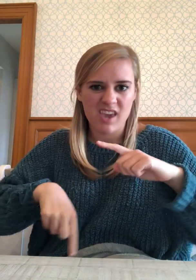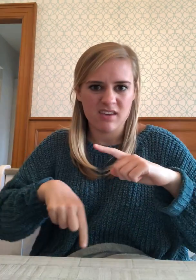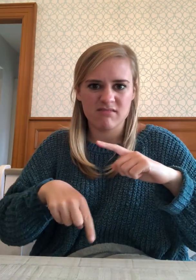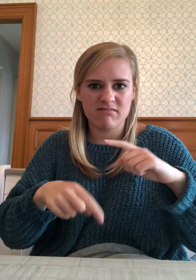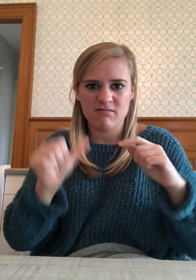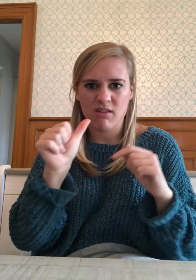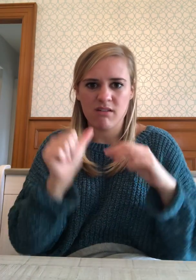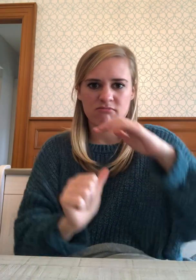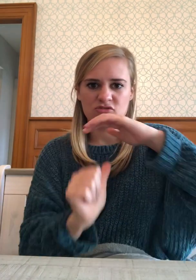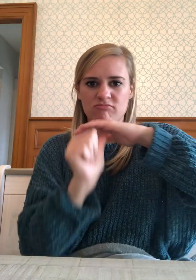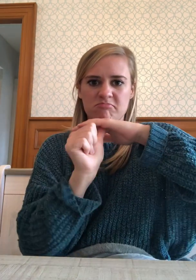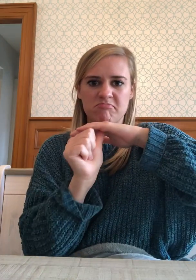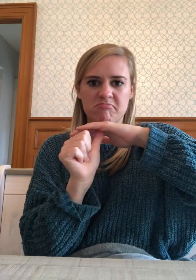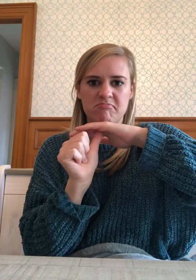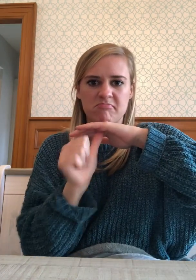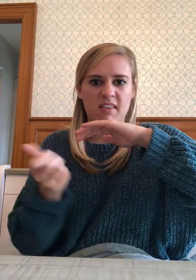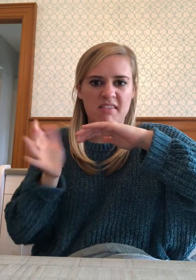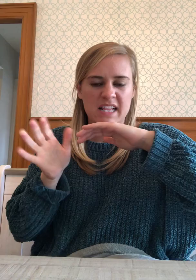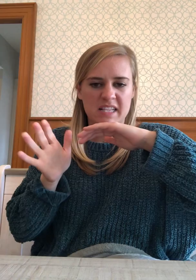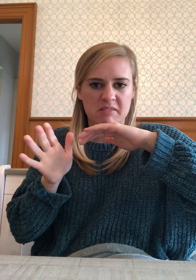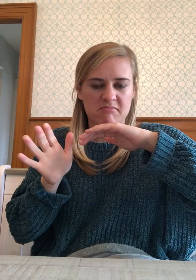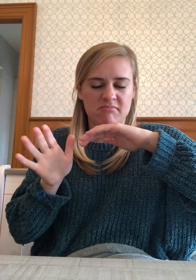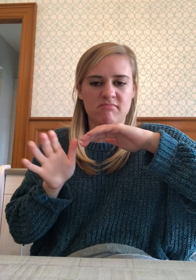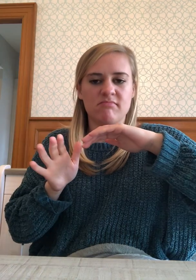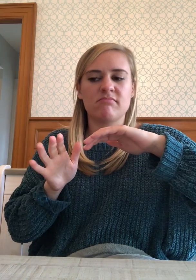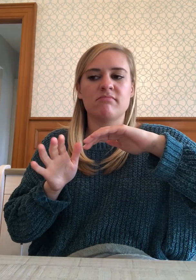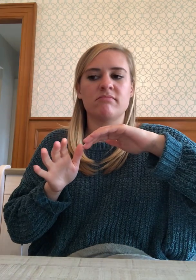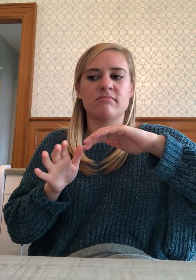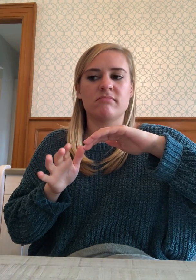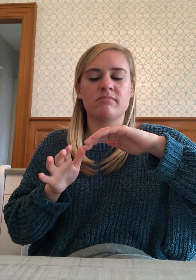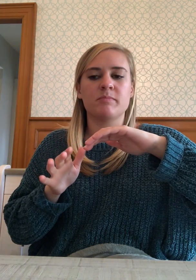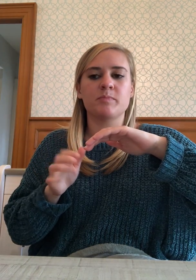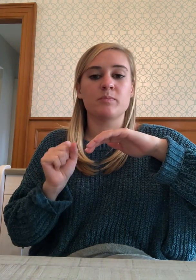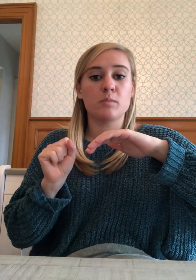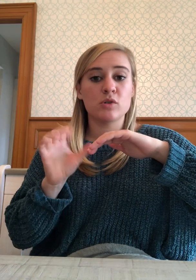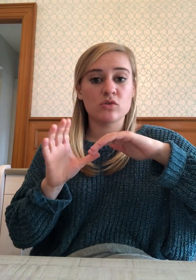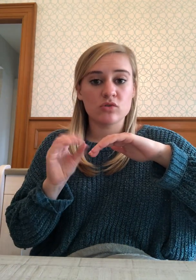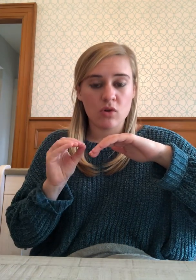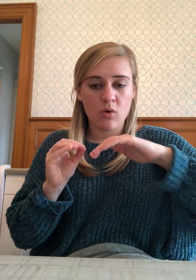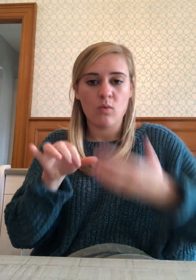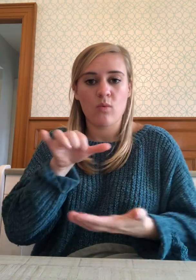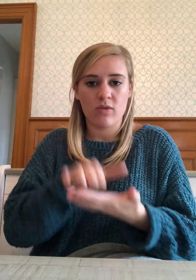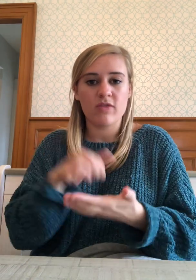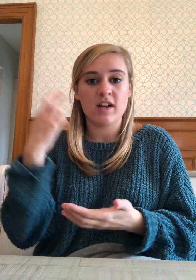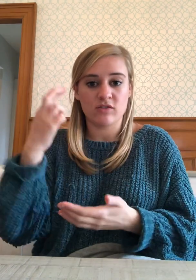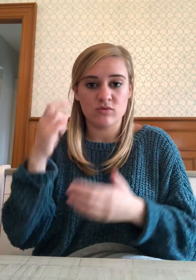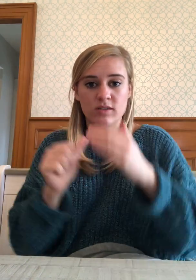on the palatal in the dentition. So that's why you have the V-shaped